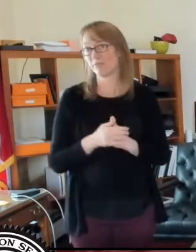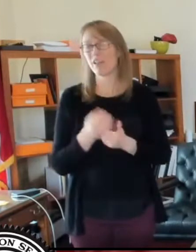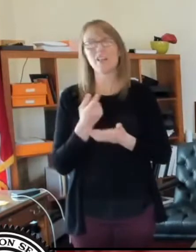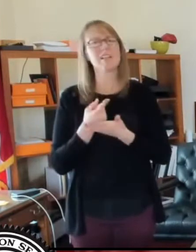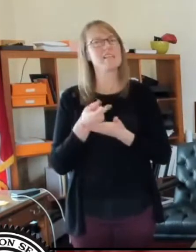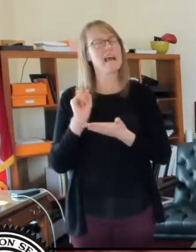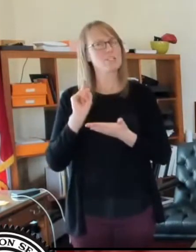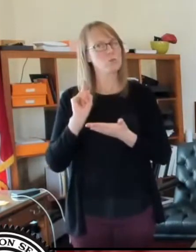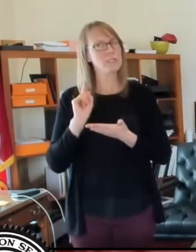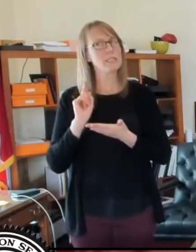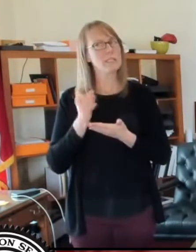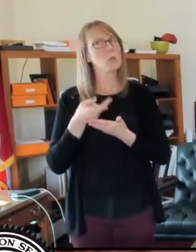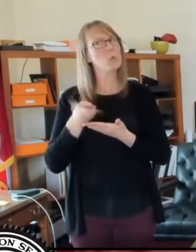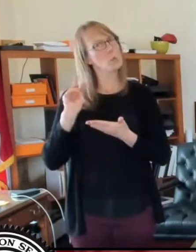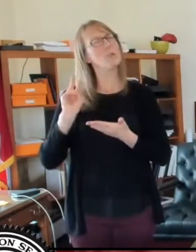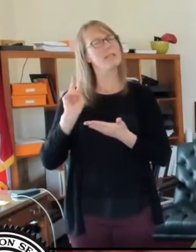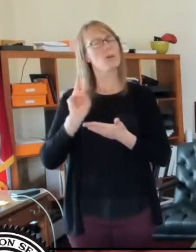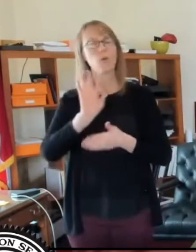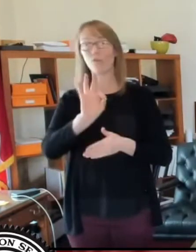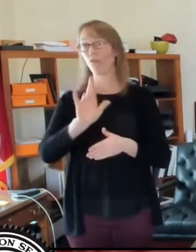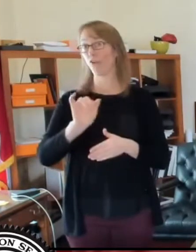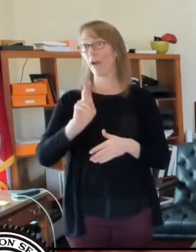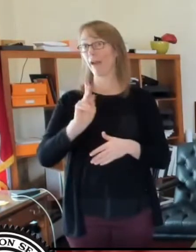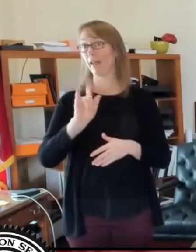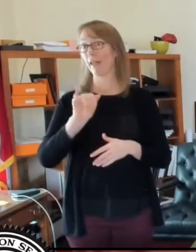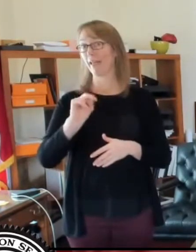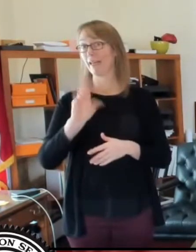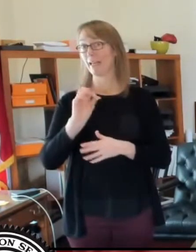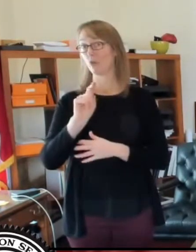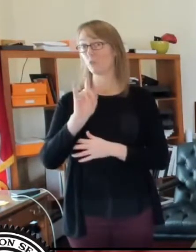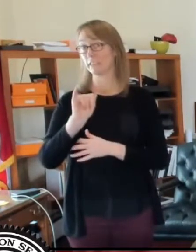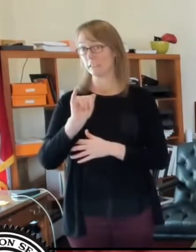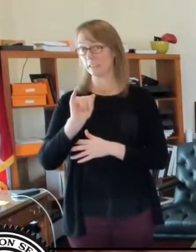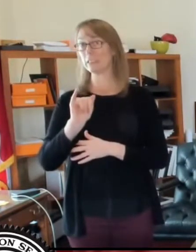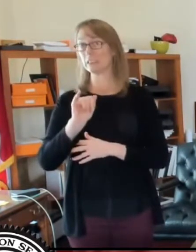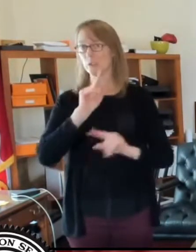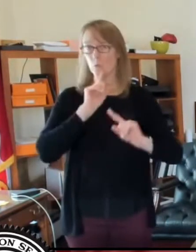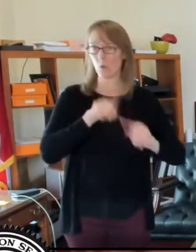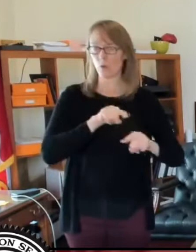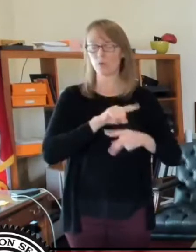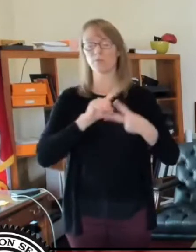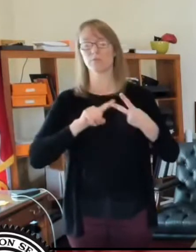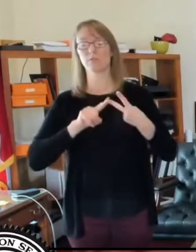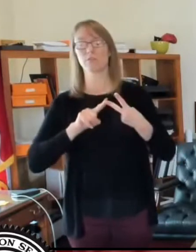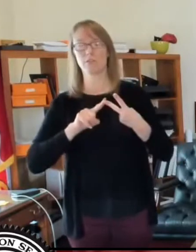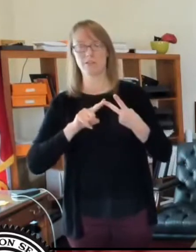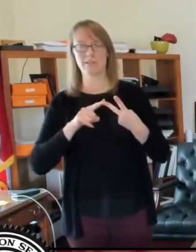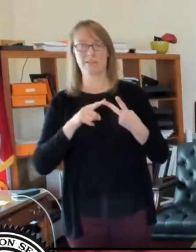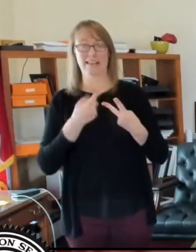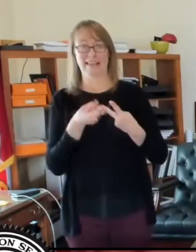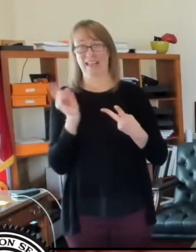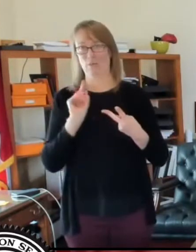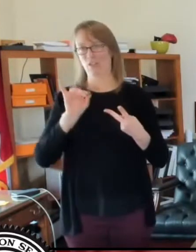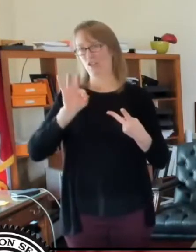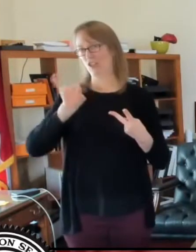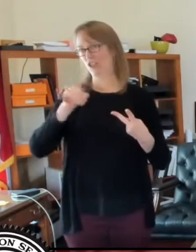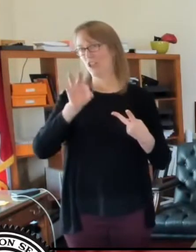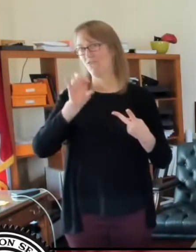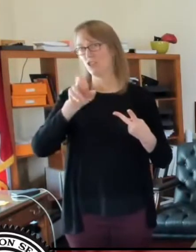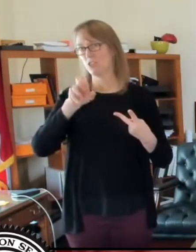was Franklin County implemented a mask mandate, and just last week, Jefferson County implemented a mask mandate.